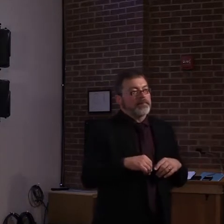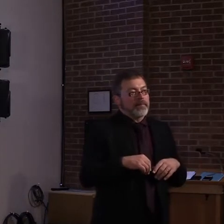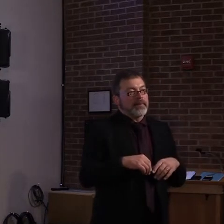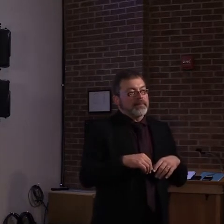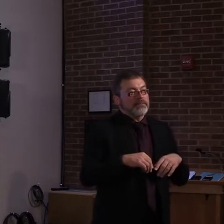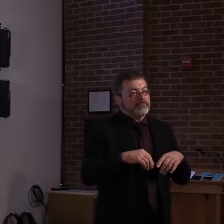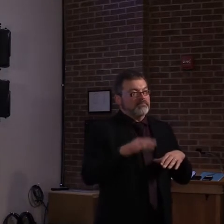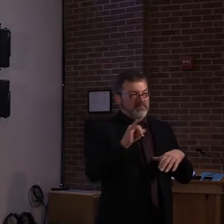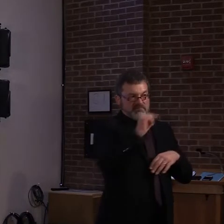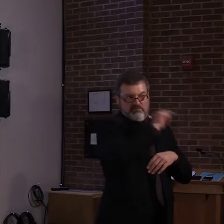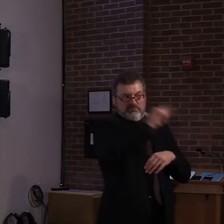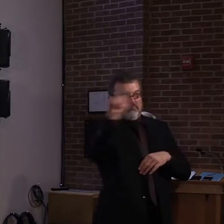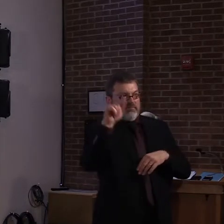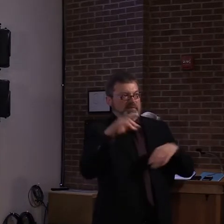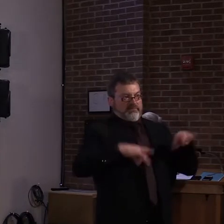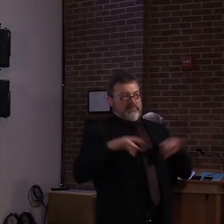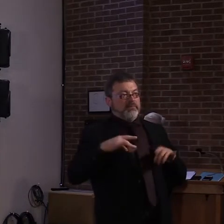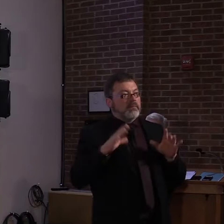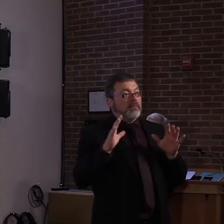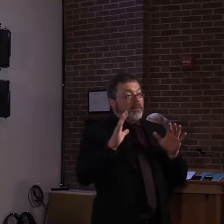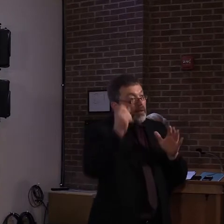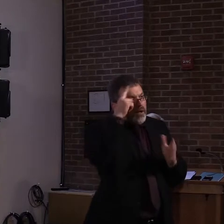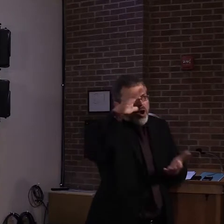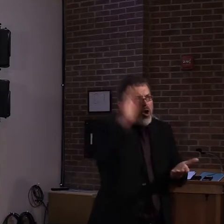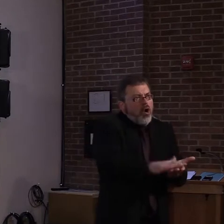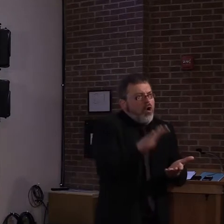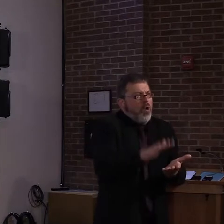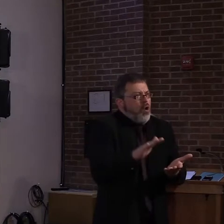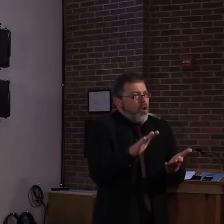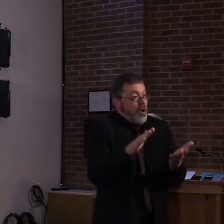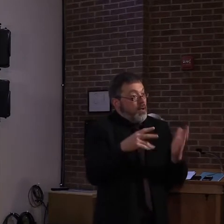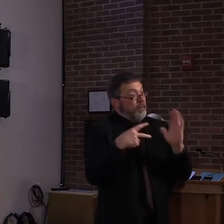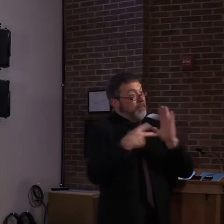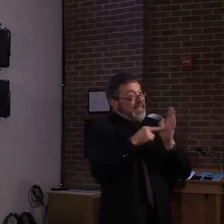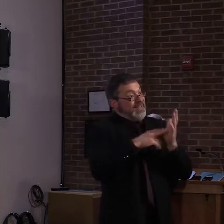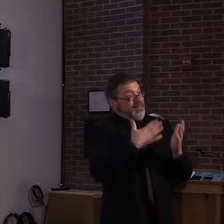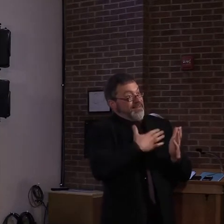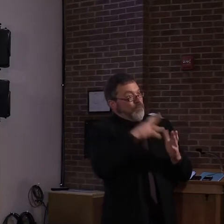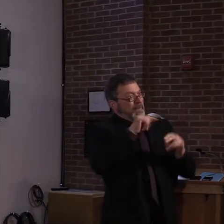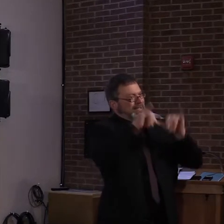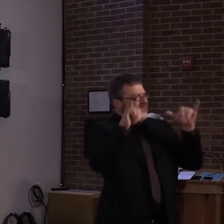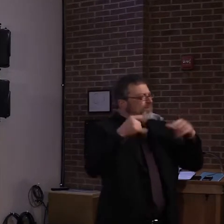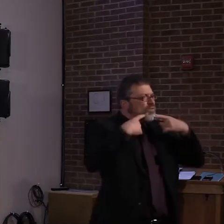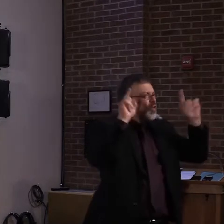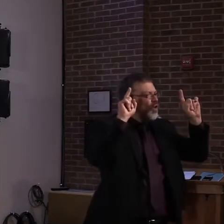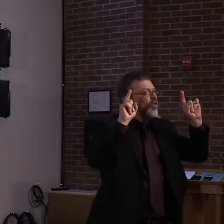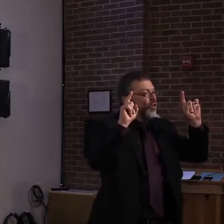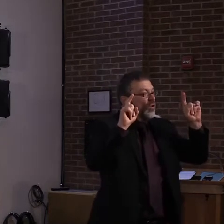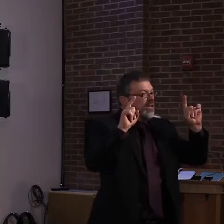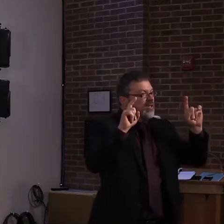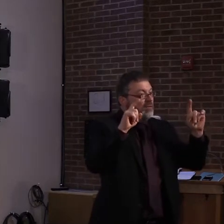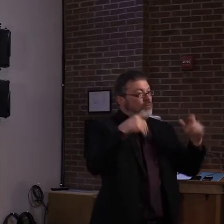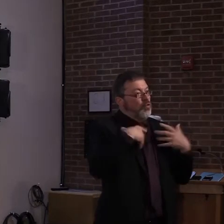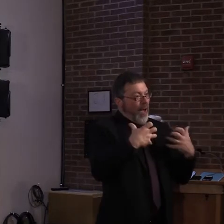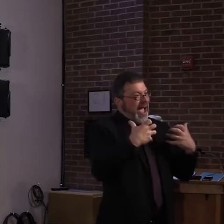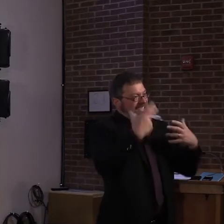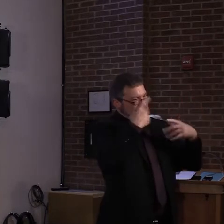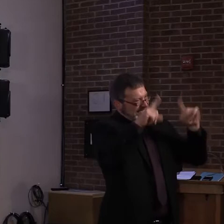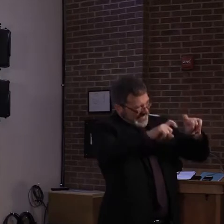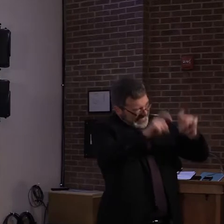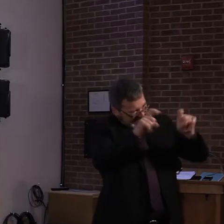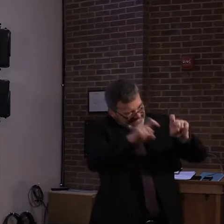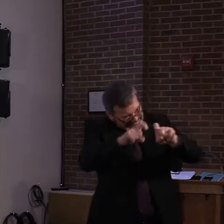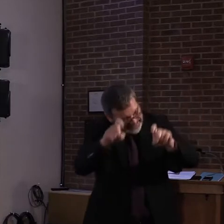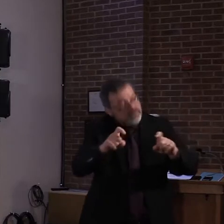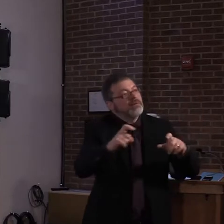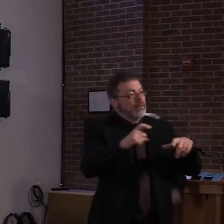the system is working. We actually want to find these cases as the campus begins to